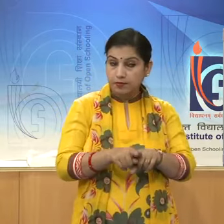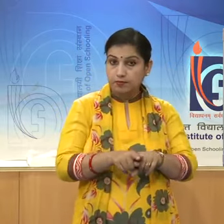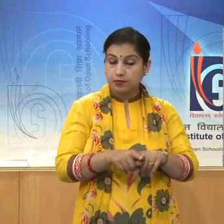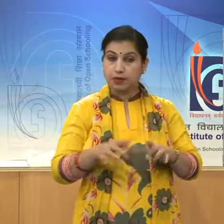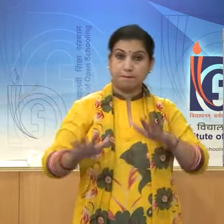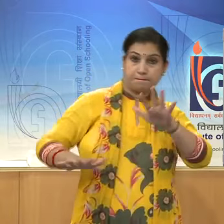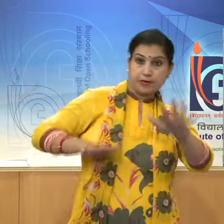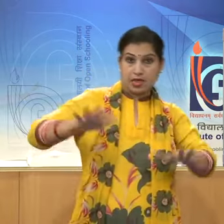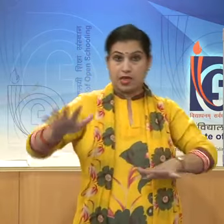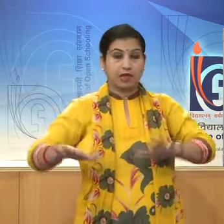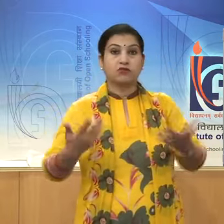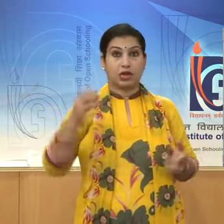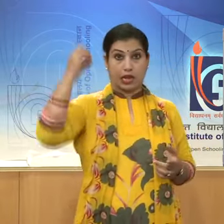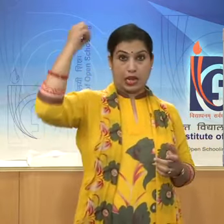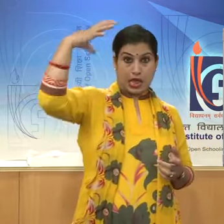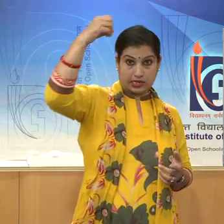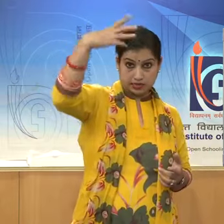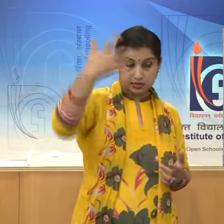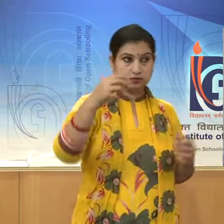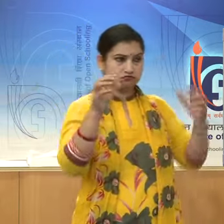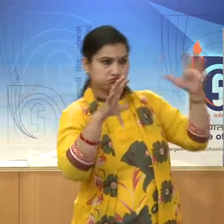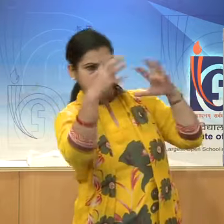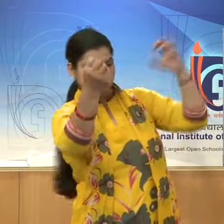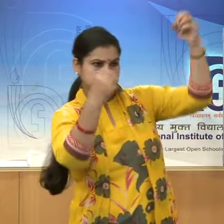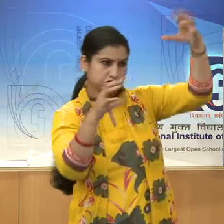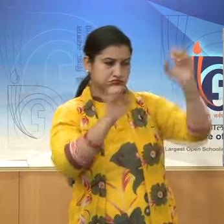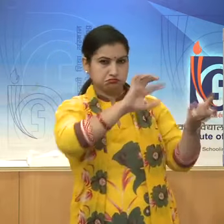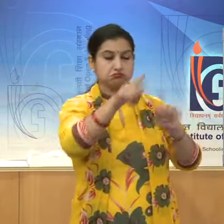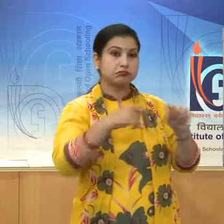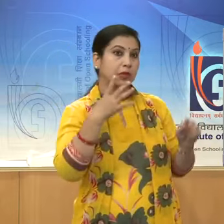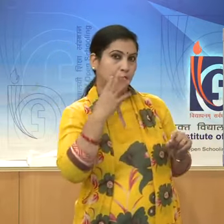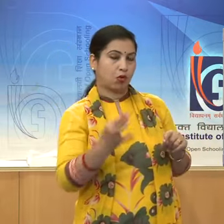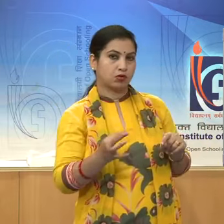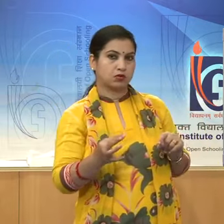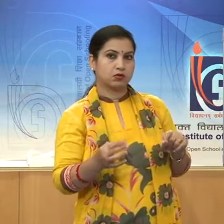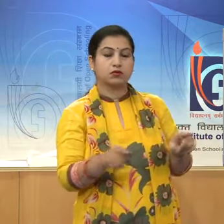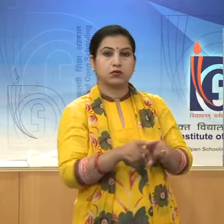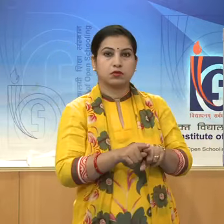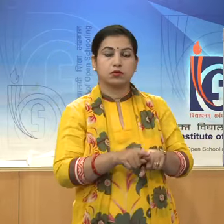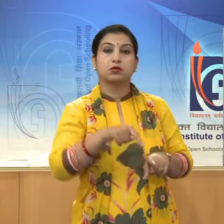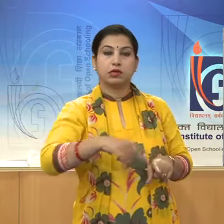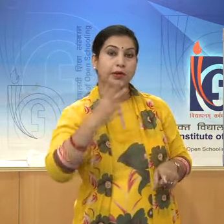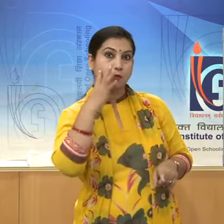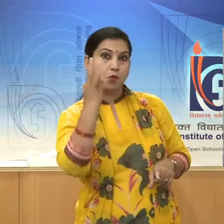and play of dramatic light became the common